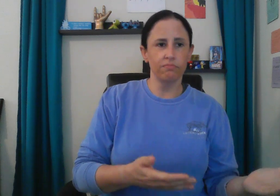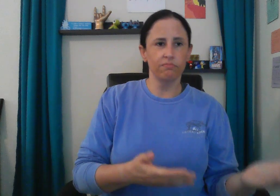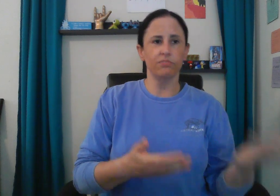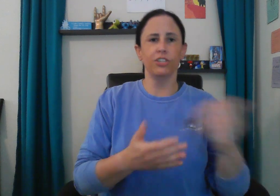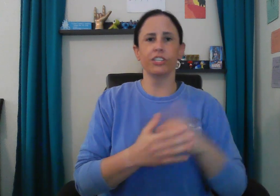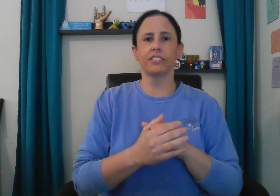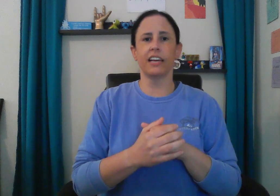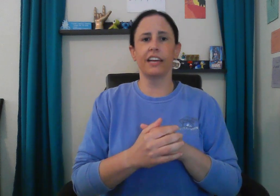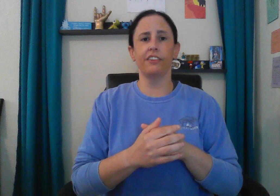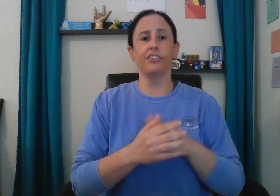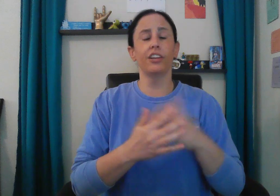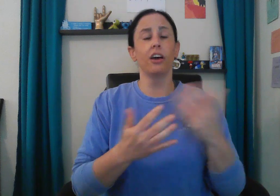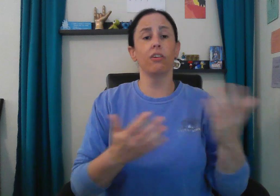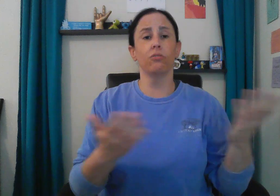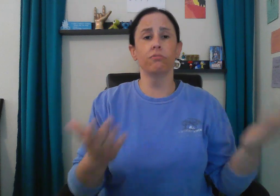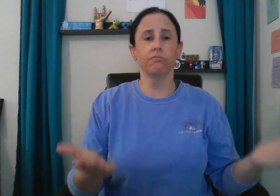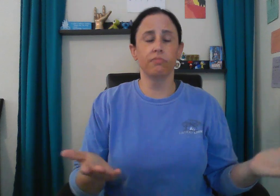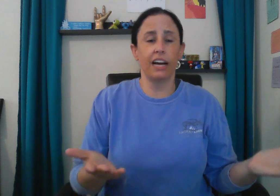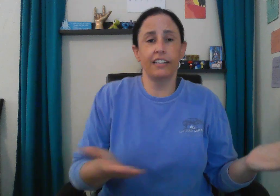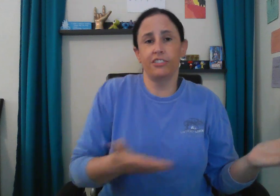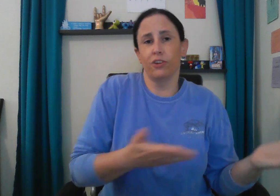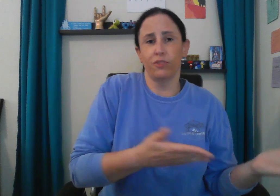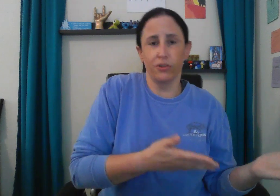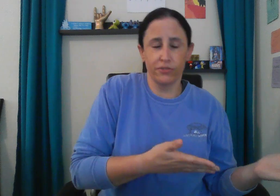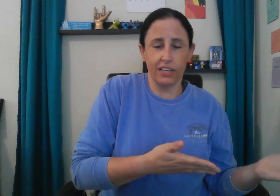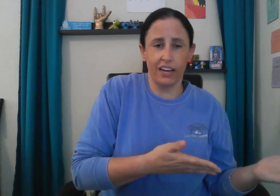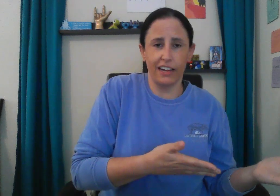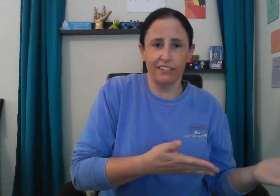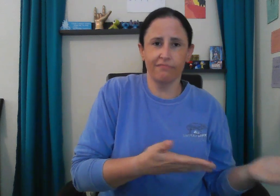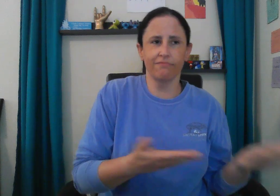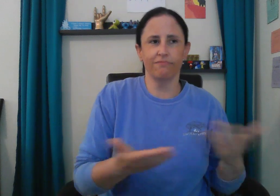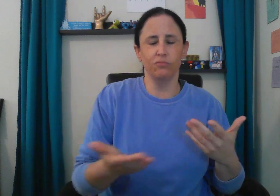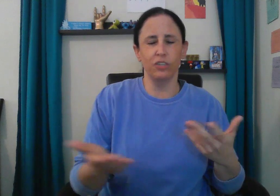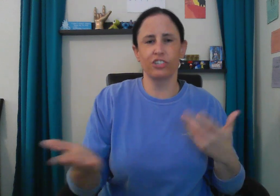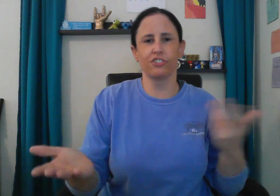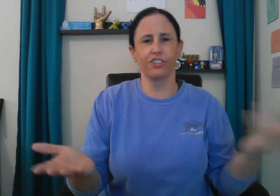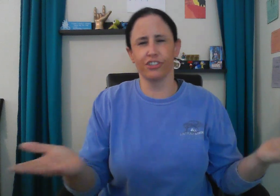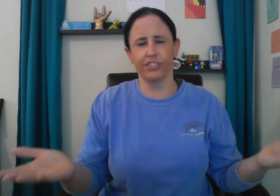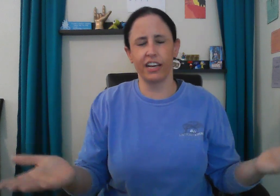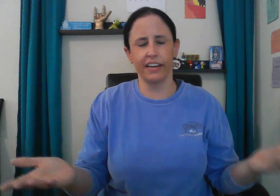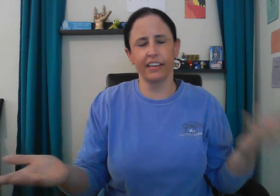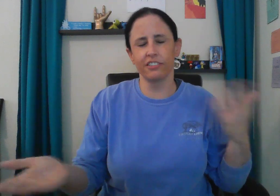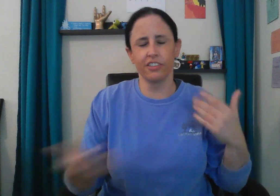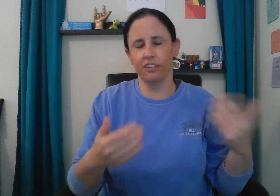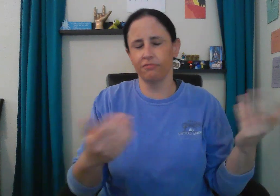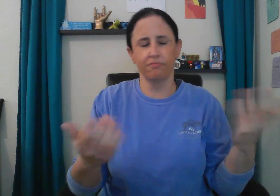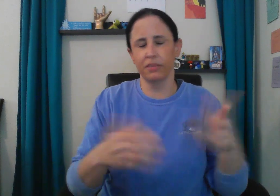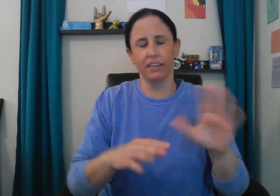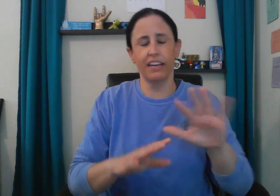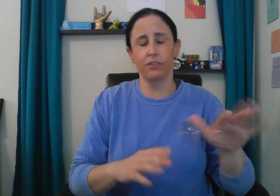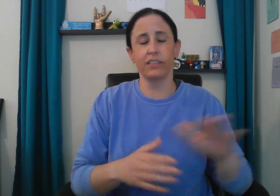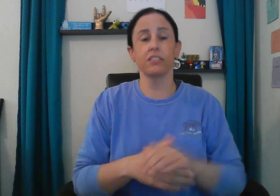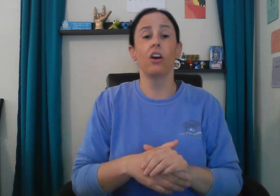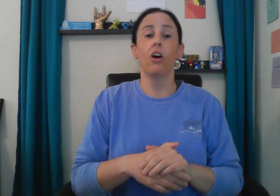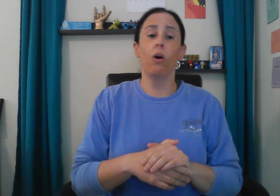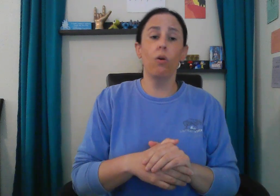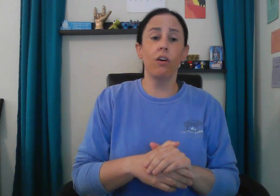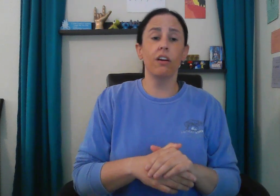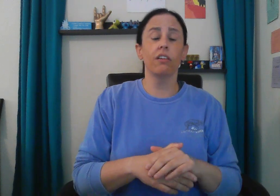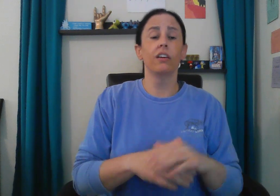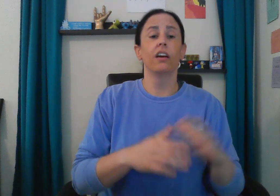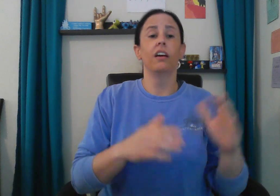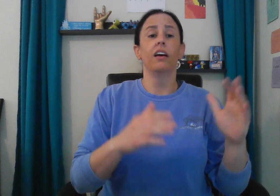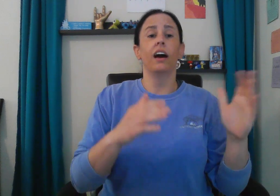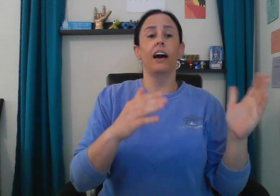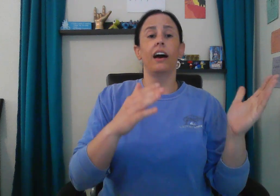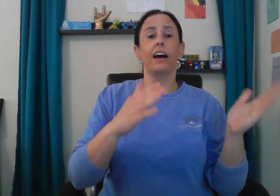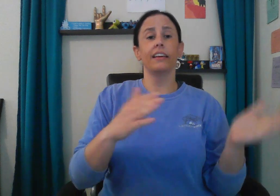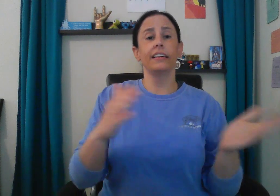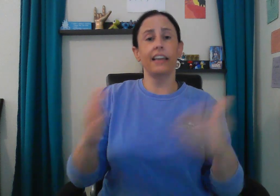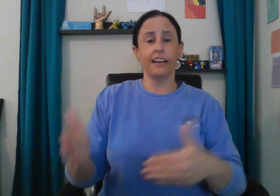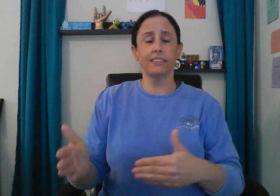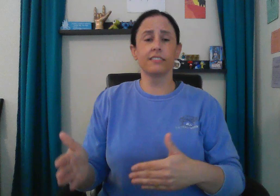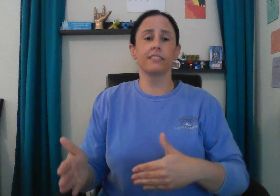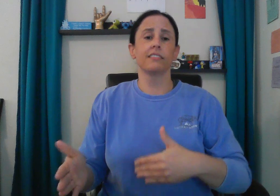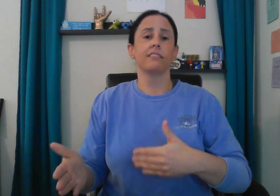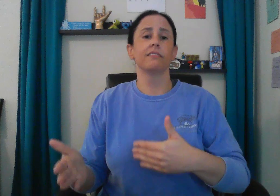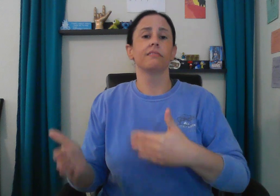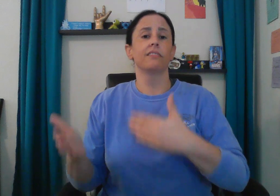You could say, no, I don't know sign, which you're signing, so, but anyways. Or, yes, I